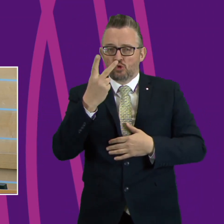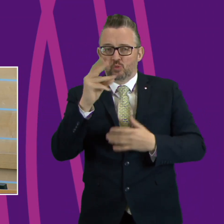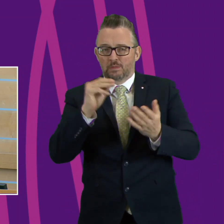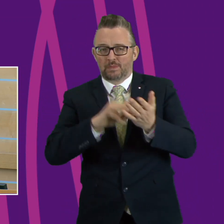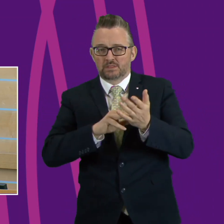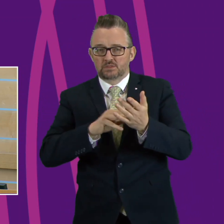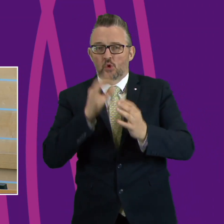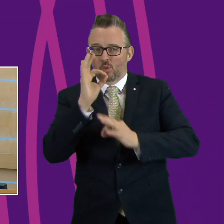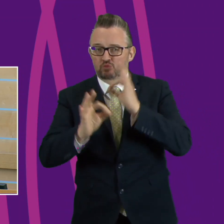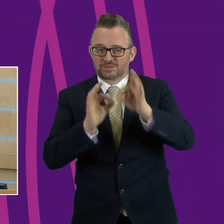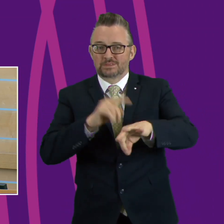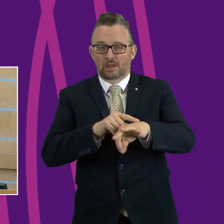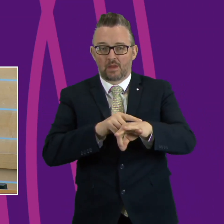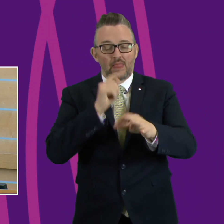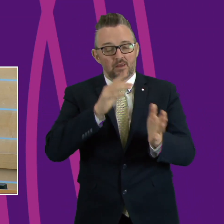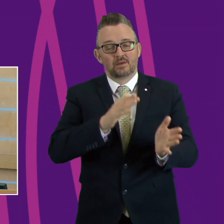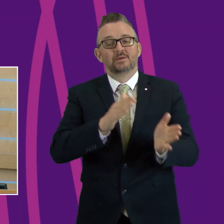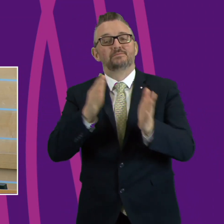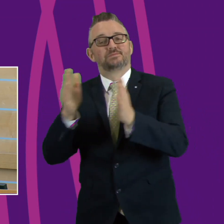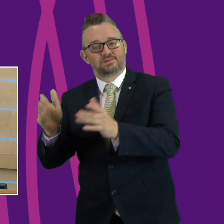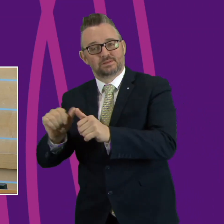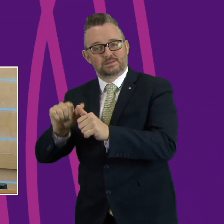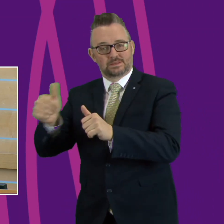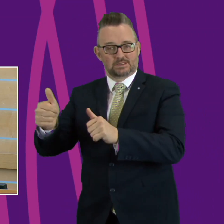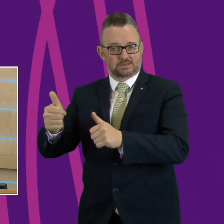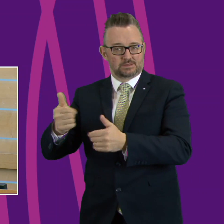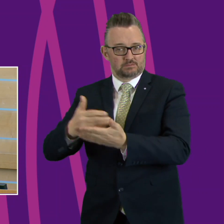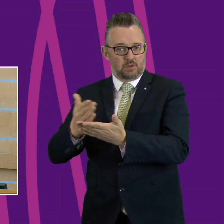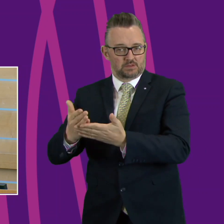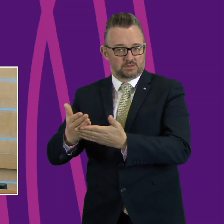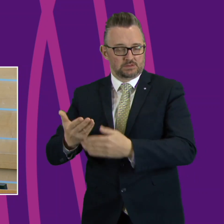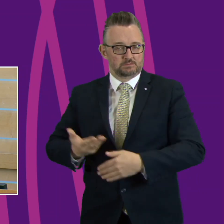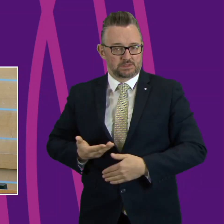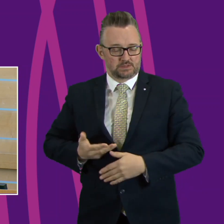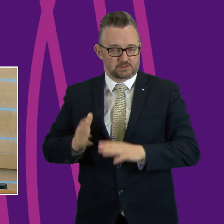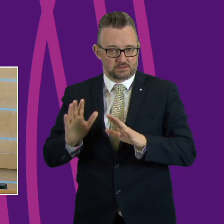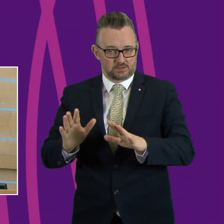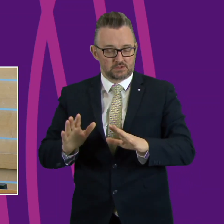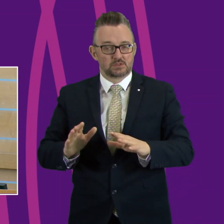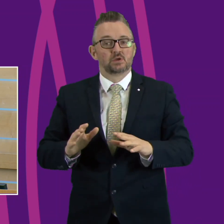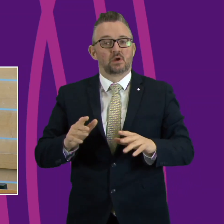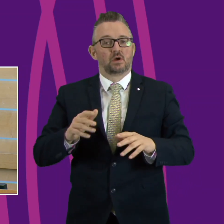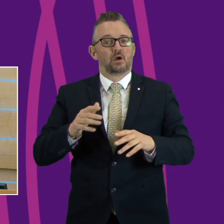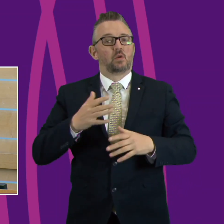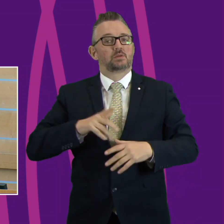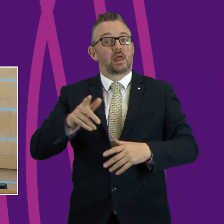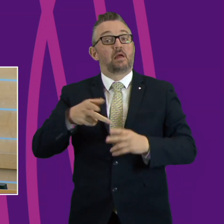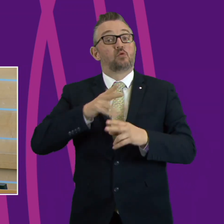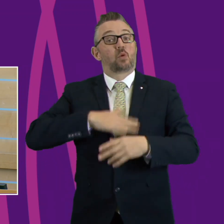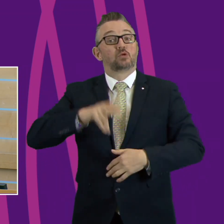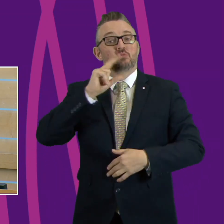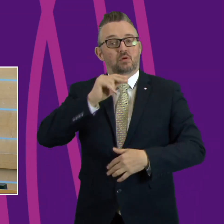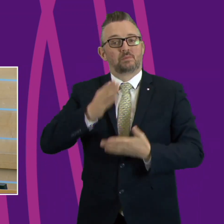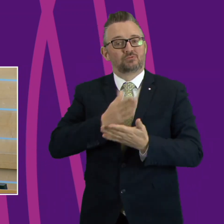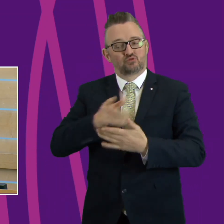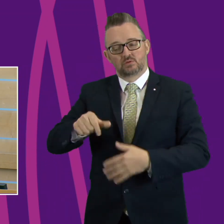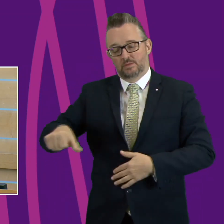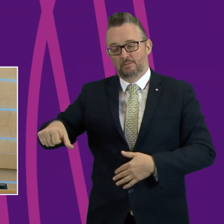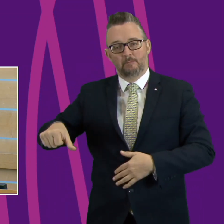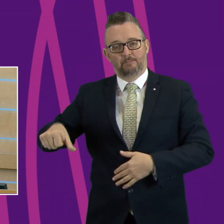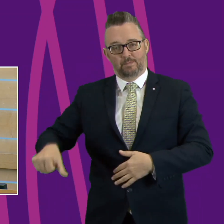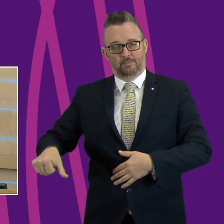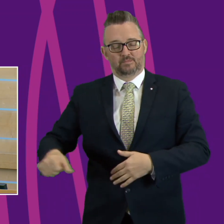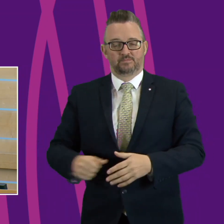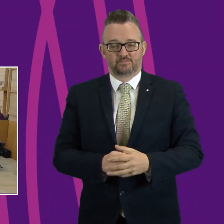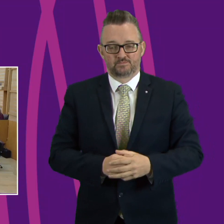questions, after which we will move on to the next item of business. And it would be helpful if members would please press the request to speak buttons now. I call